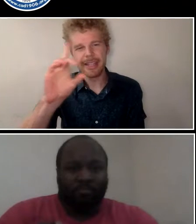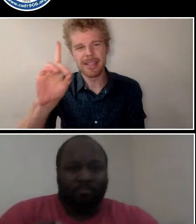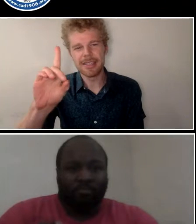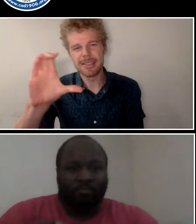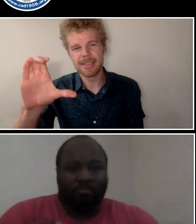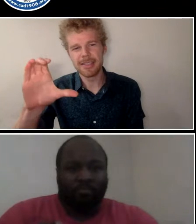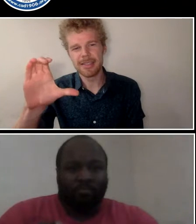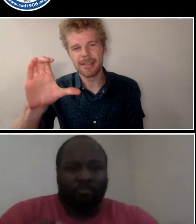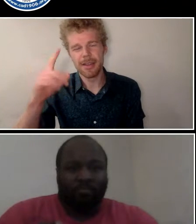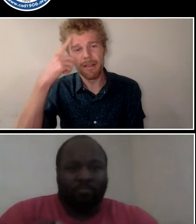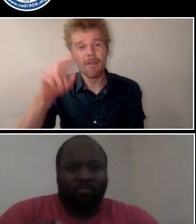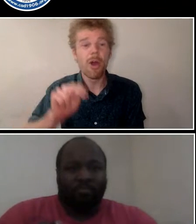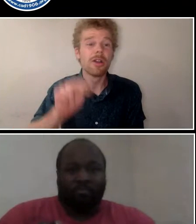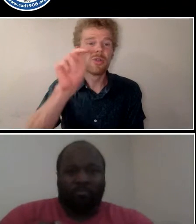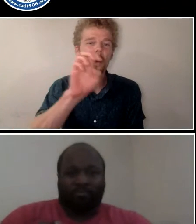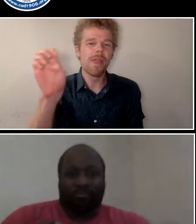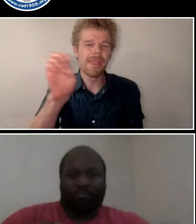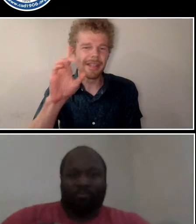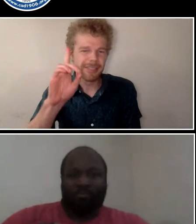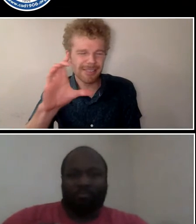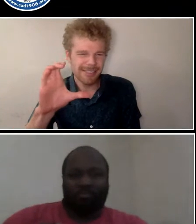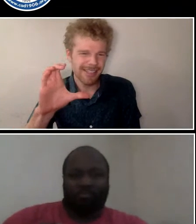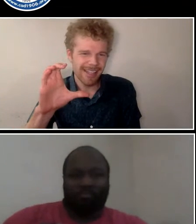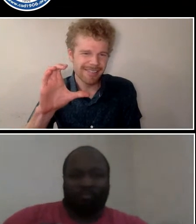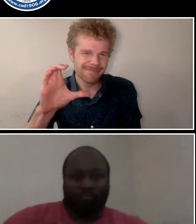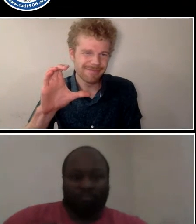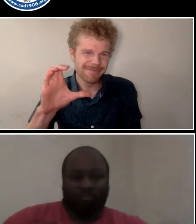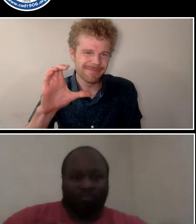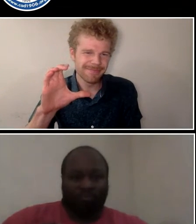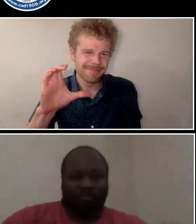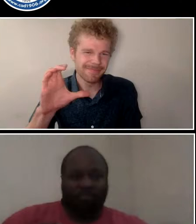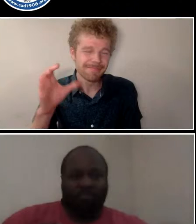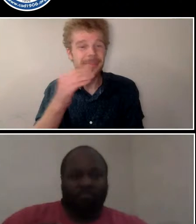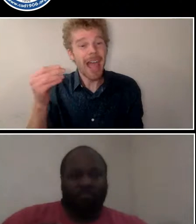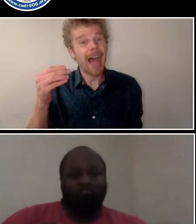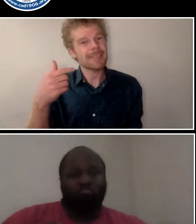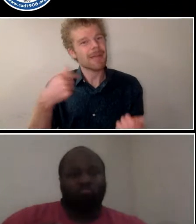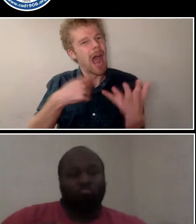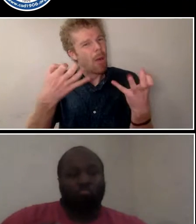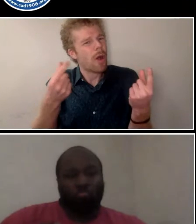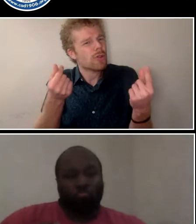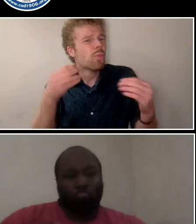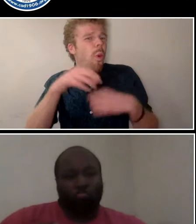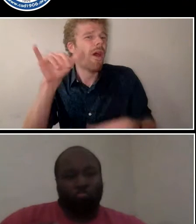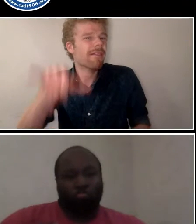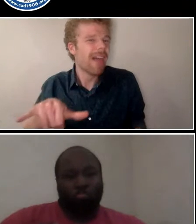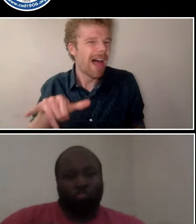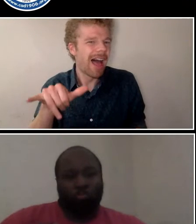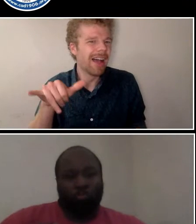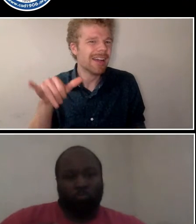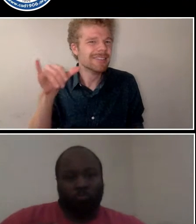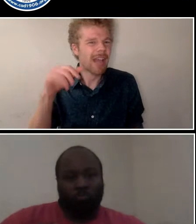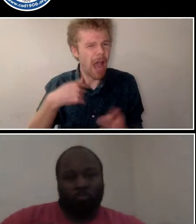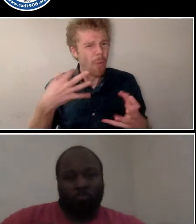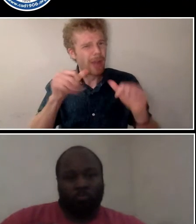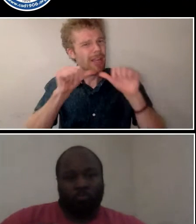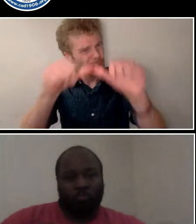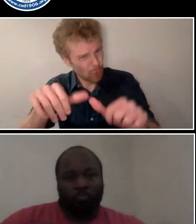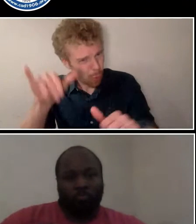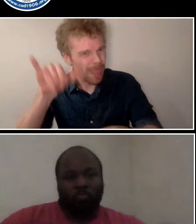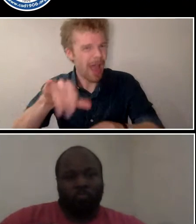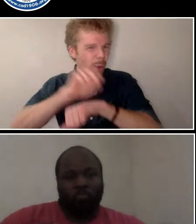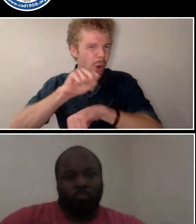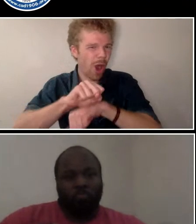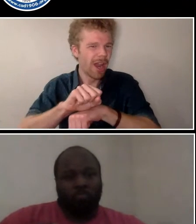And this here, you see actually there's some ASL art here in the park that I helped push for. That's